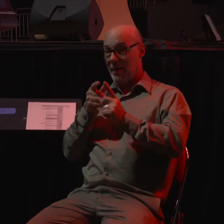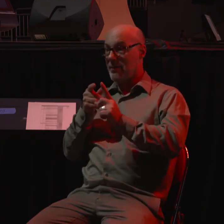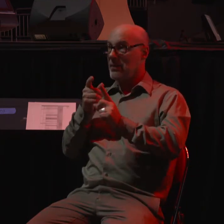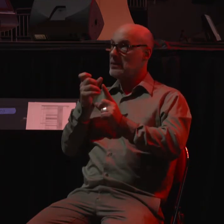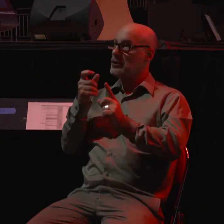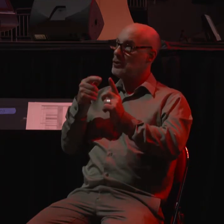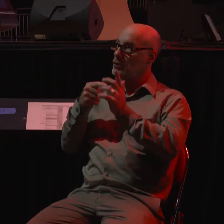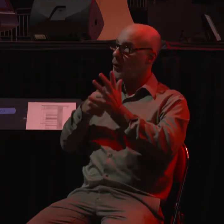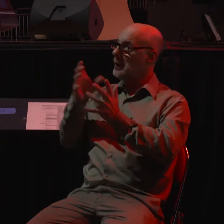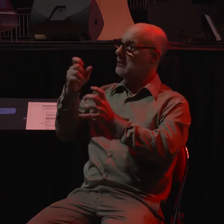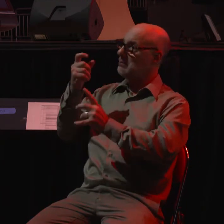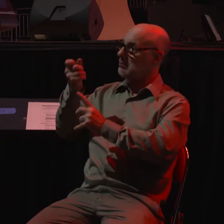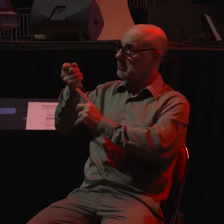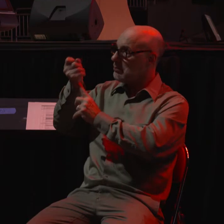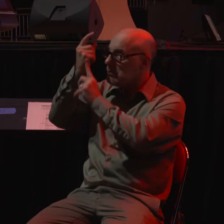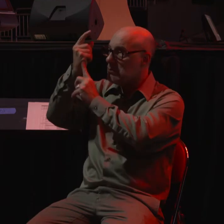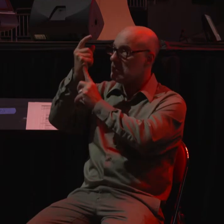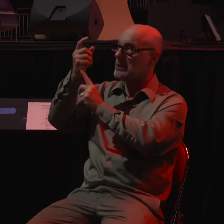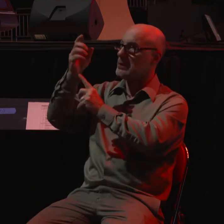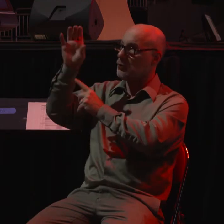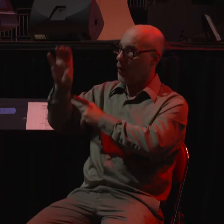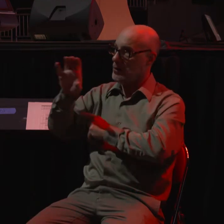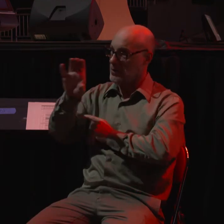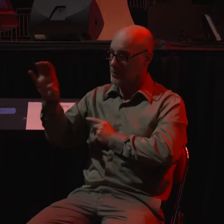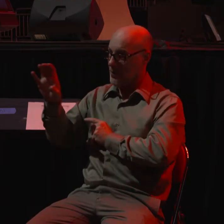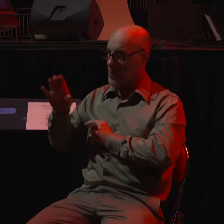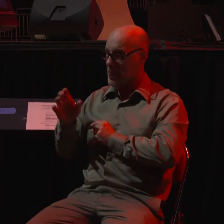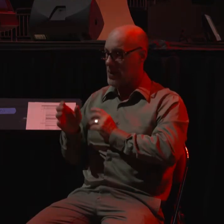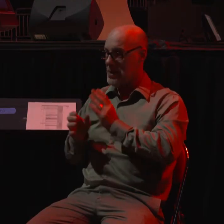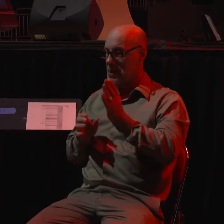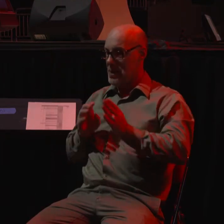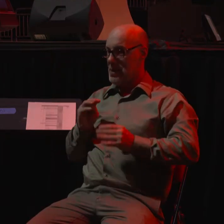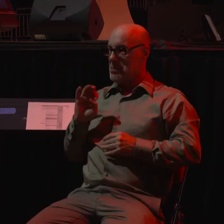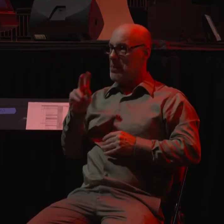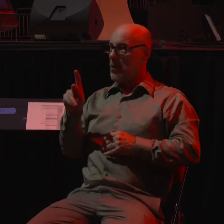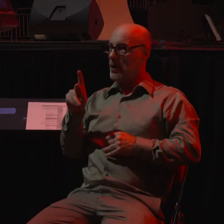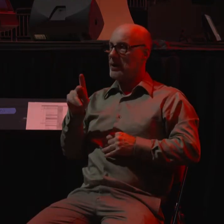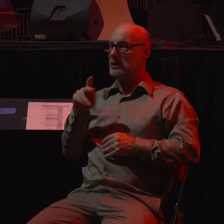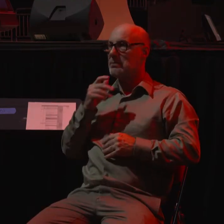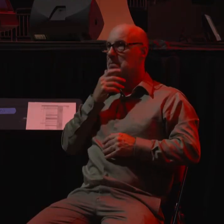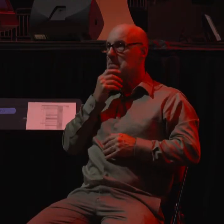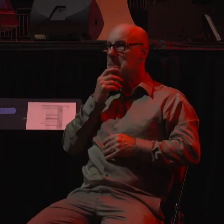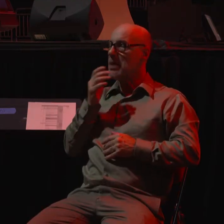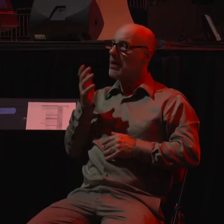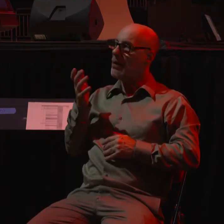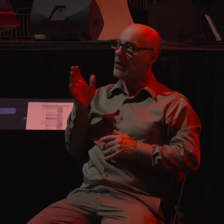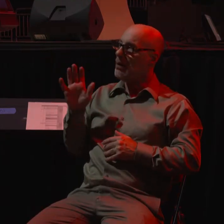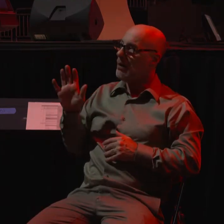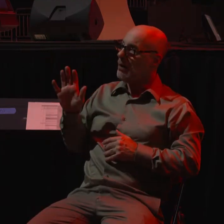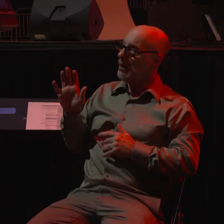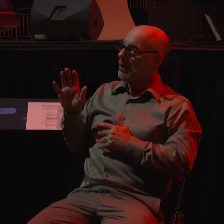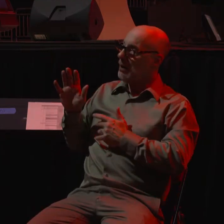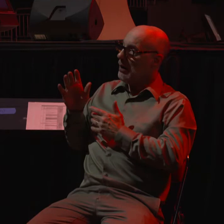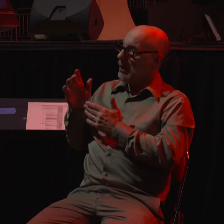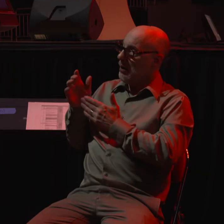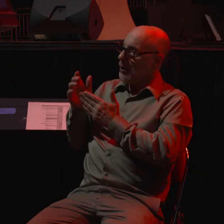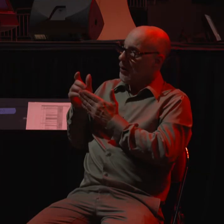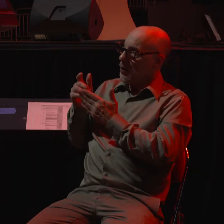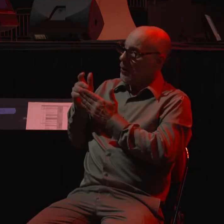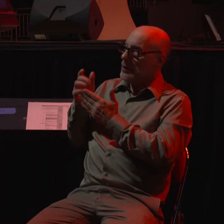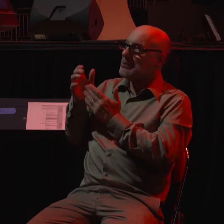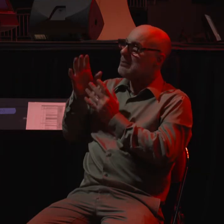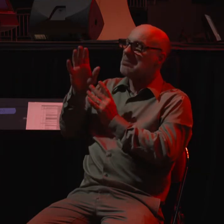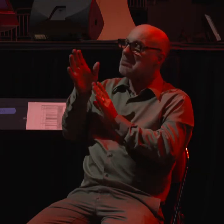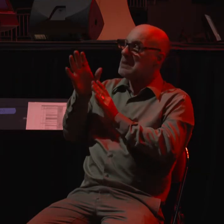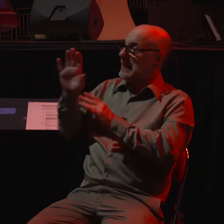it. Yeah. Mark, any thoughts? Yeah, I mean, regardless of what his motives are, and as he wrote about them, we can simply say